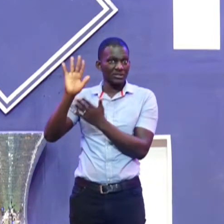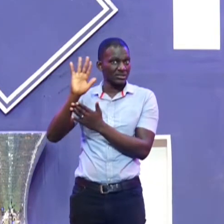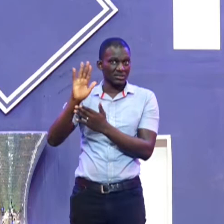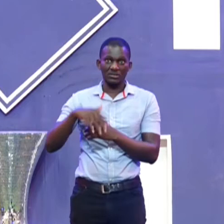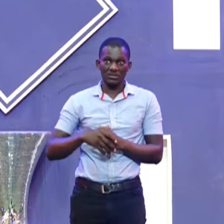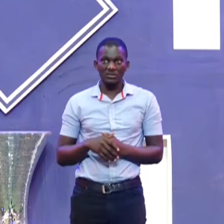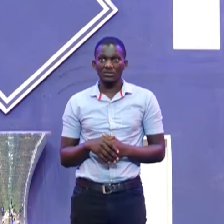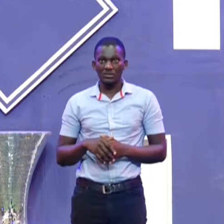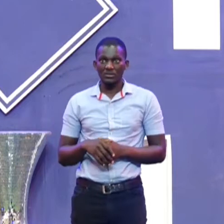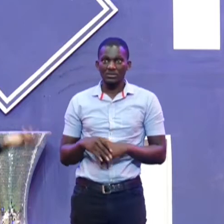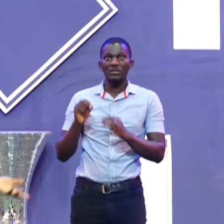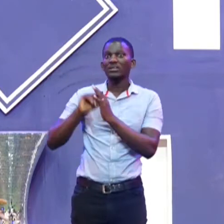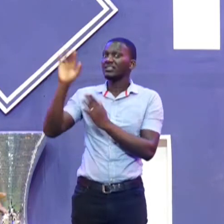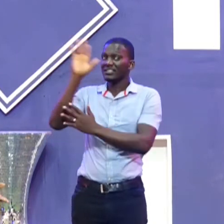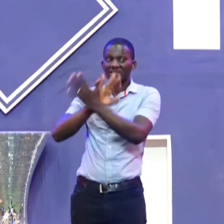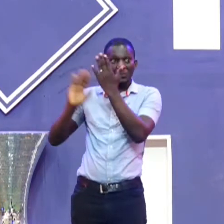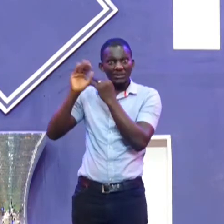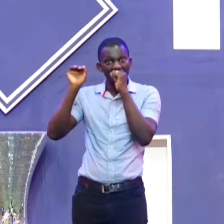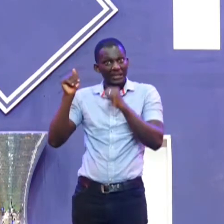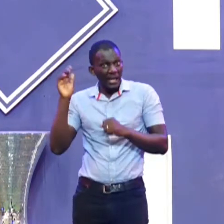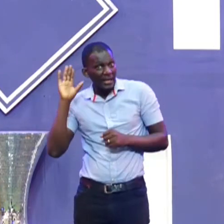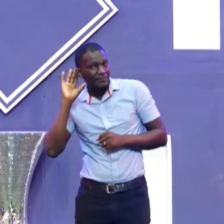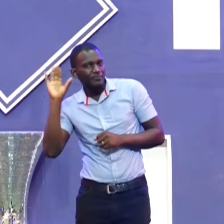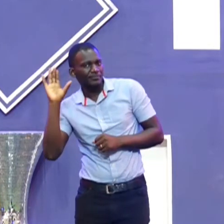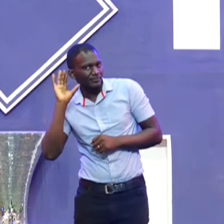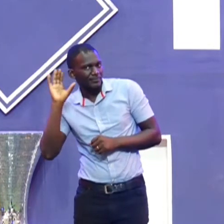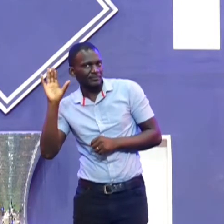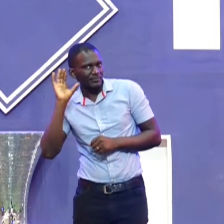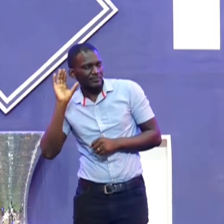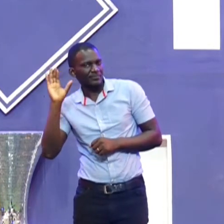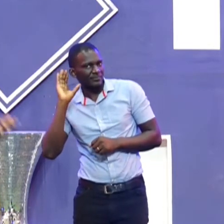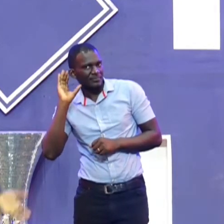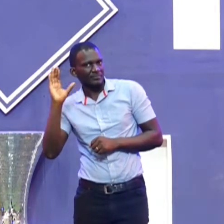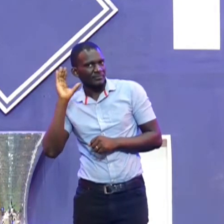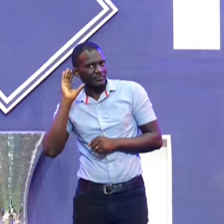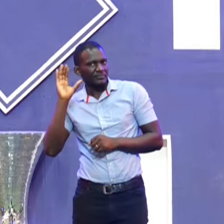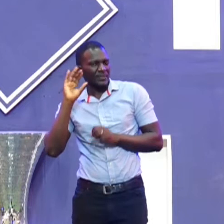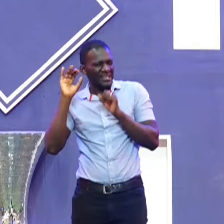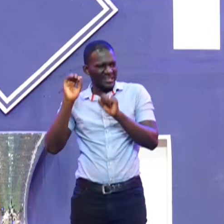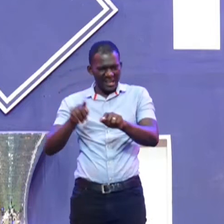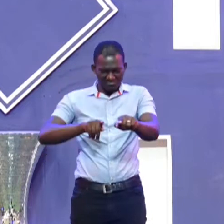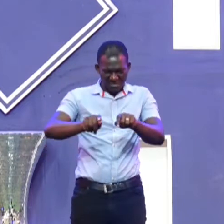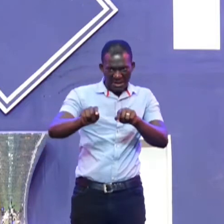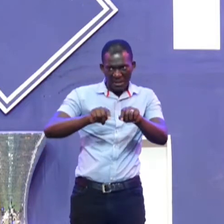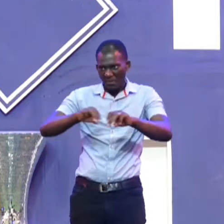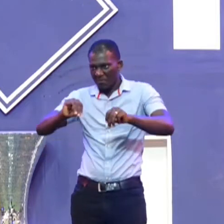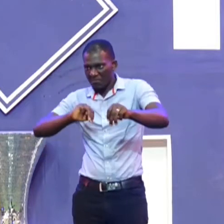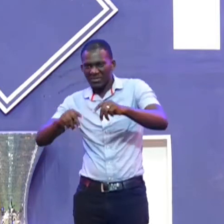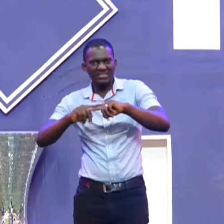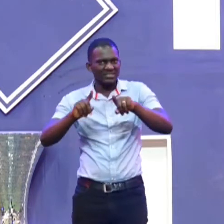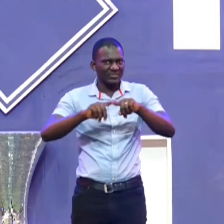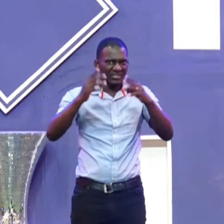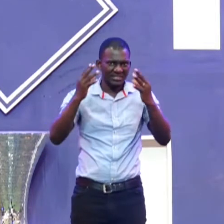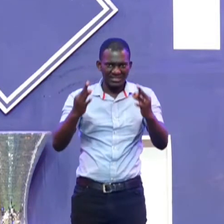the presence of God. And in His presence, Adam would hear. He would make sure